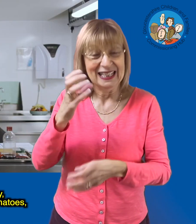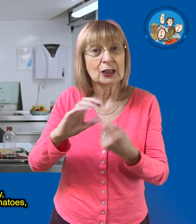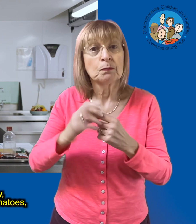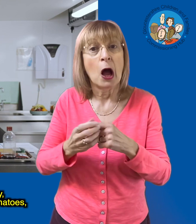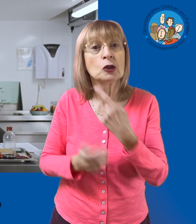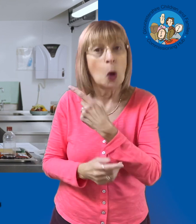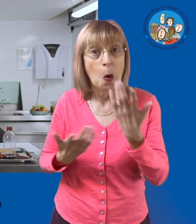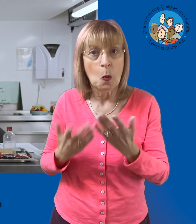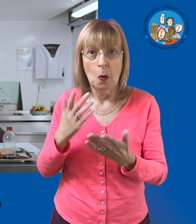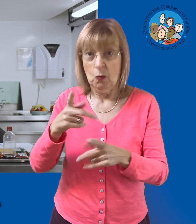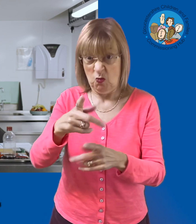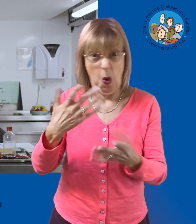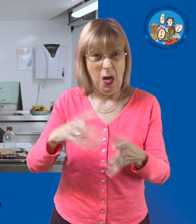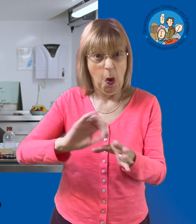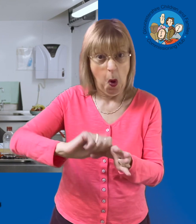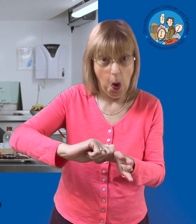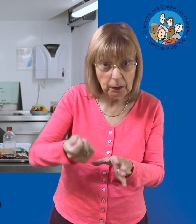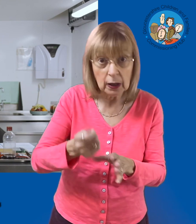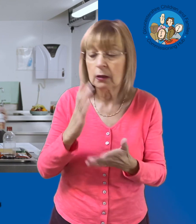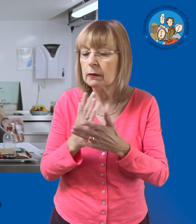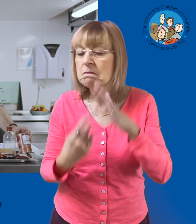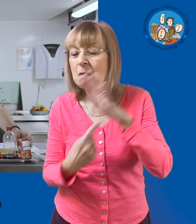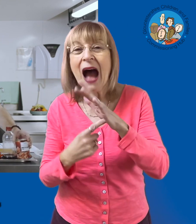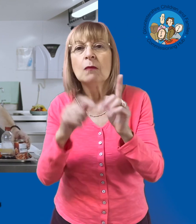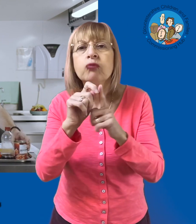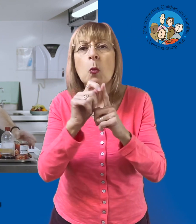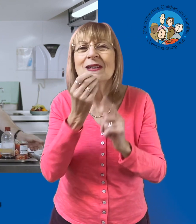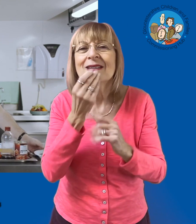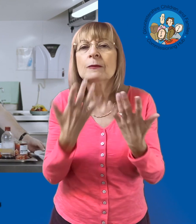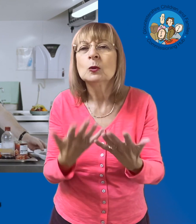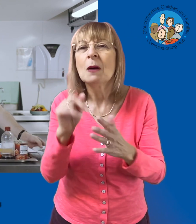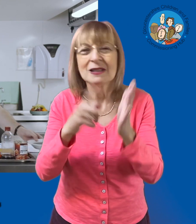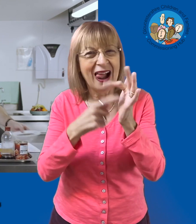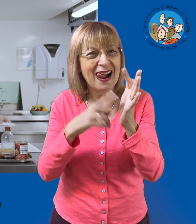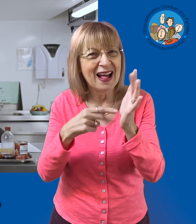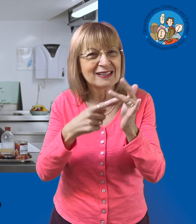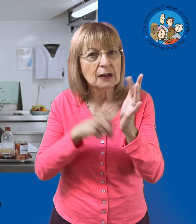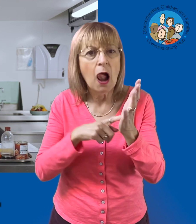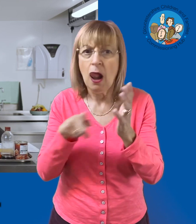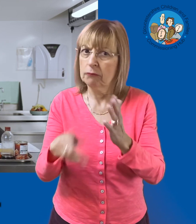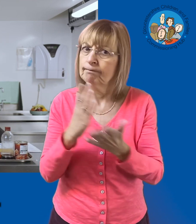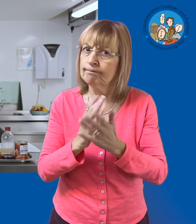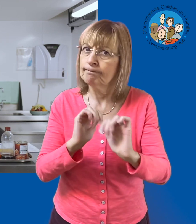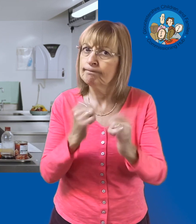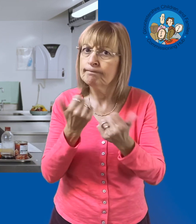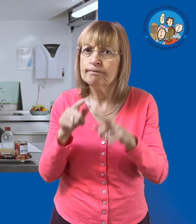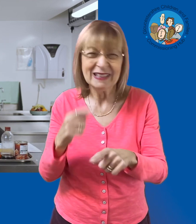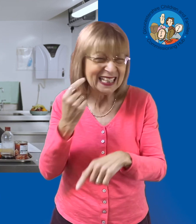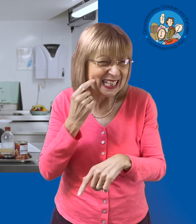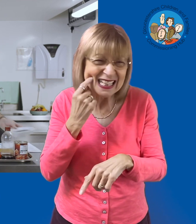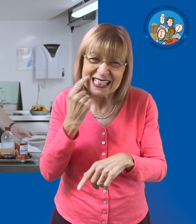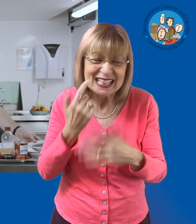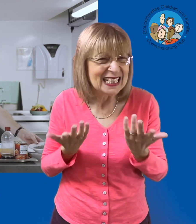tinned tomatoes, which again is just open and go. And our main protein today is the lentils.